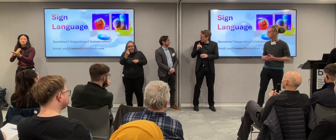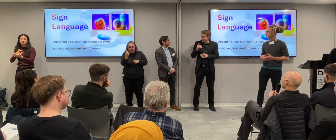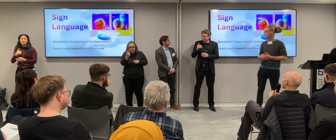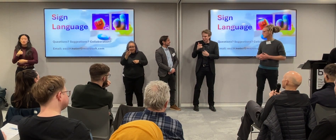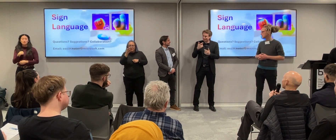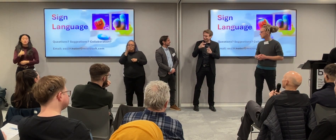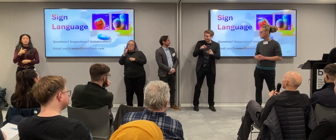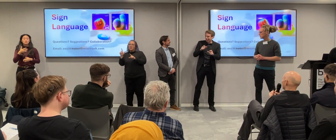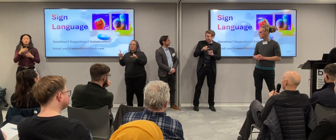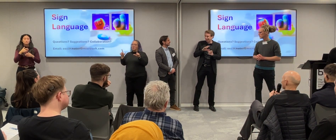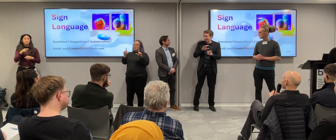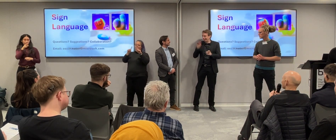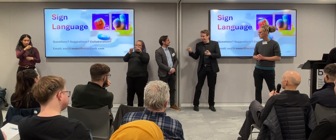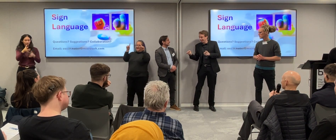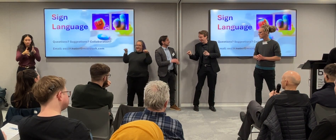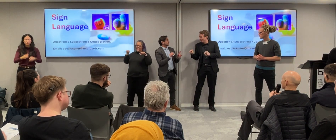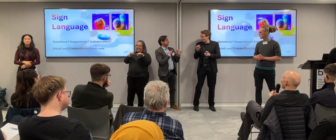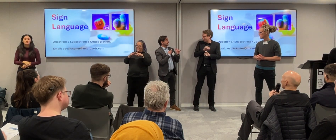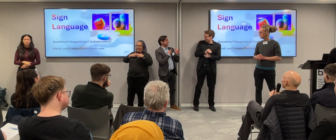attributed to me or not? Yes.